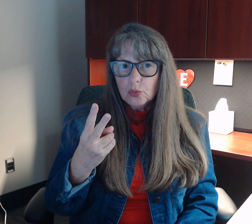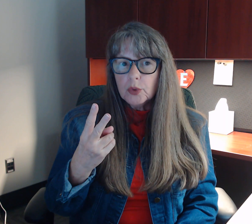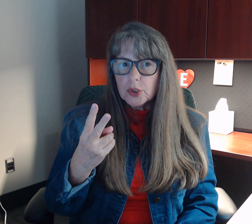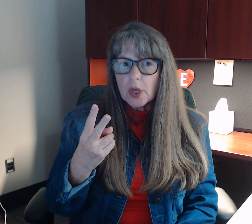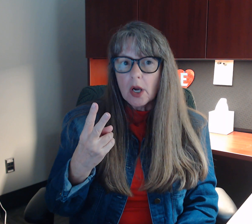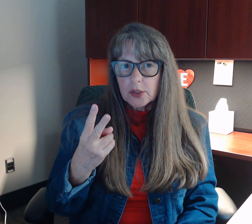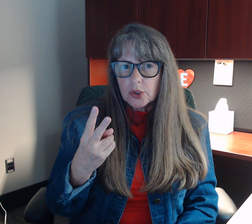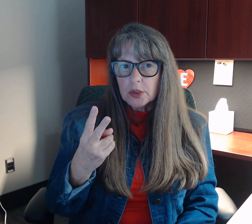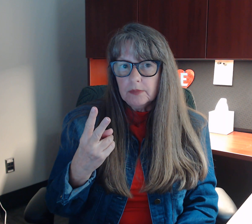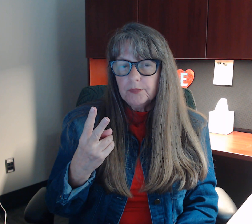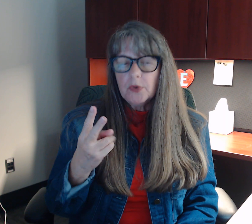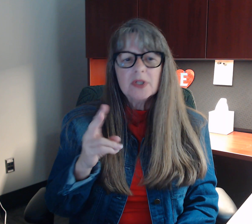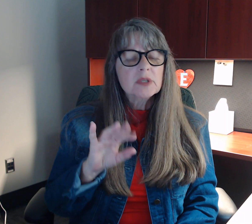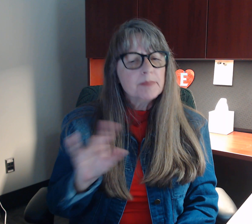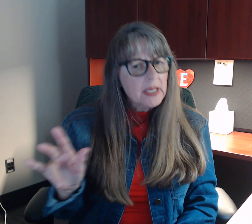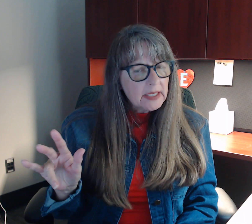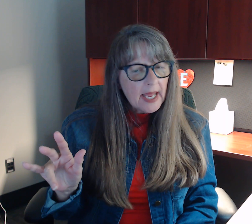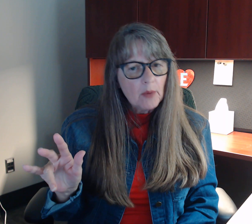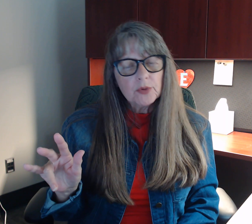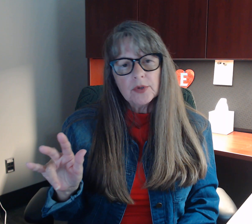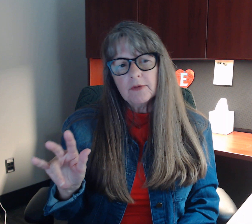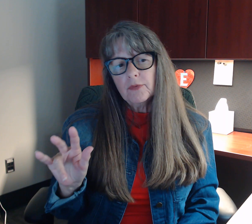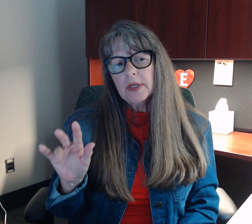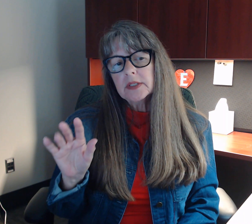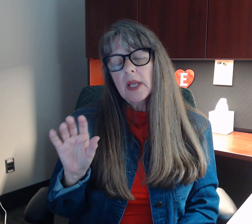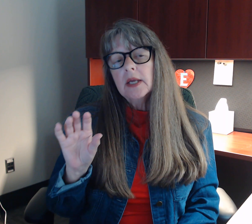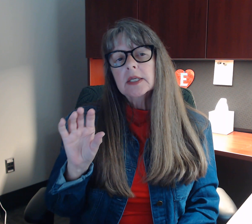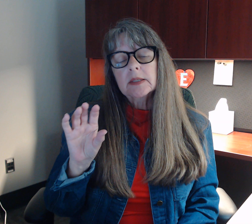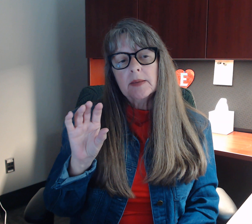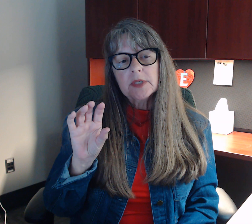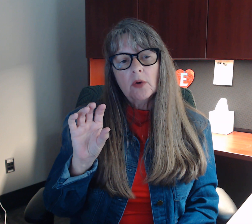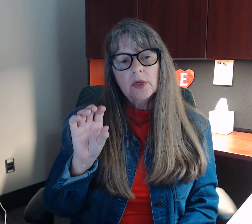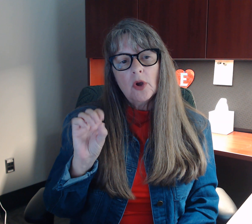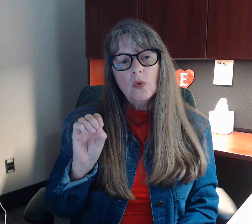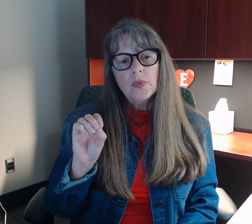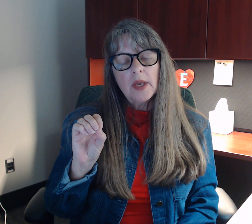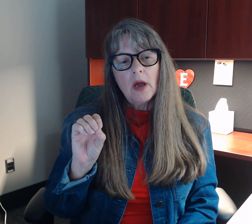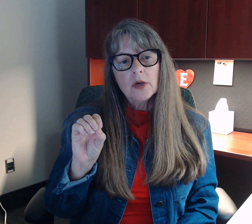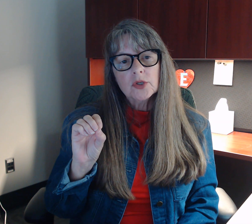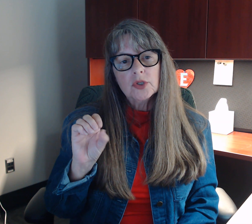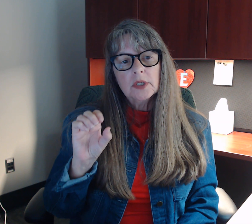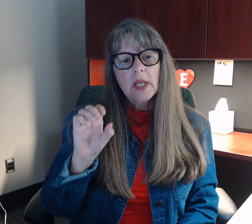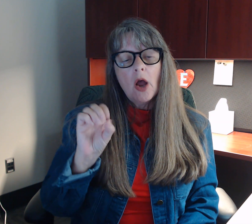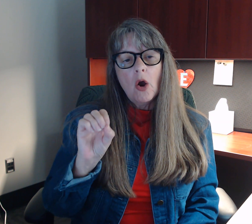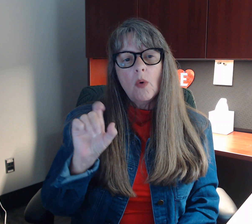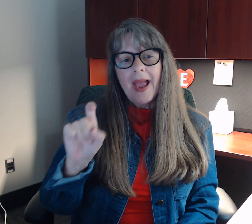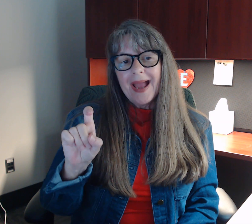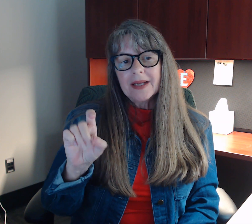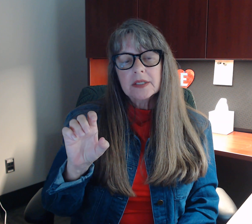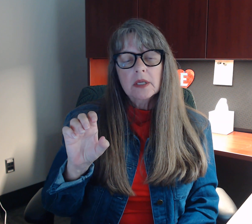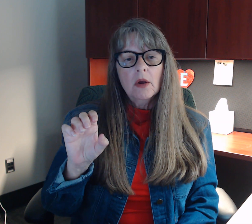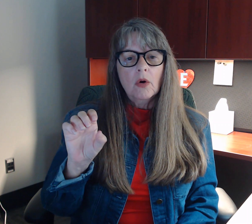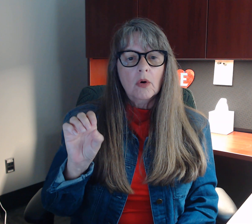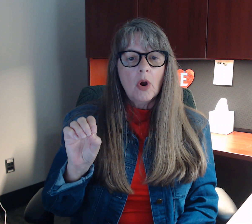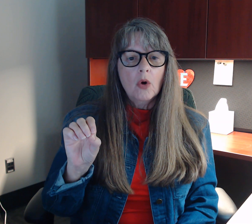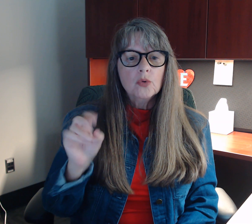is oxygen. You can spell it out with your deaf friends. Sometimes they already know that oxygen, OX or